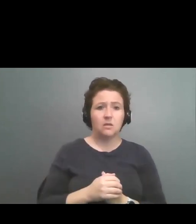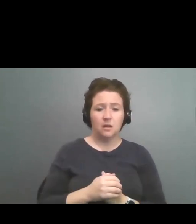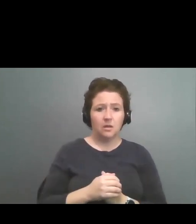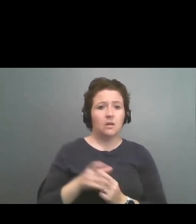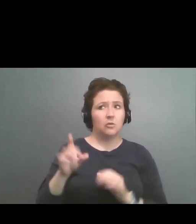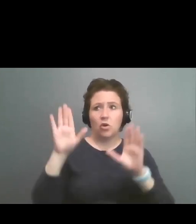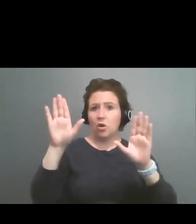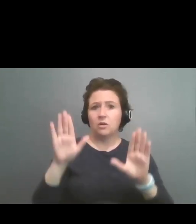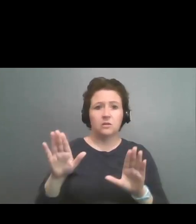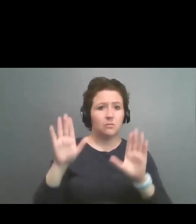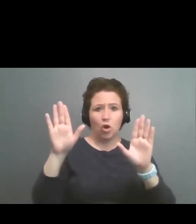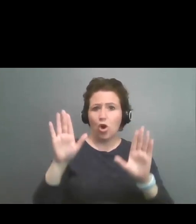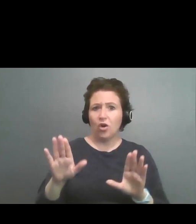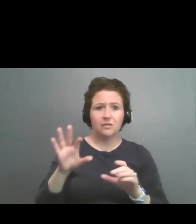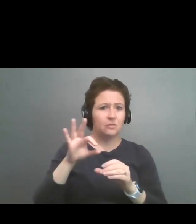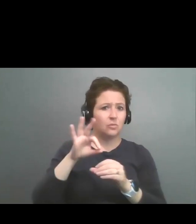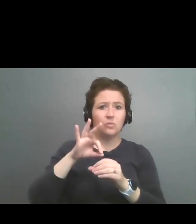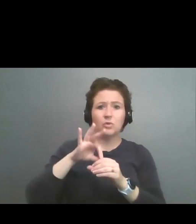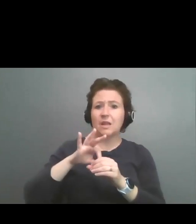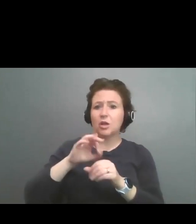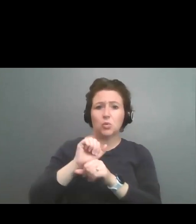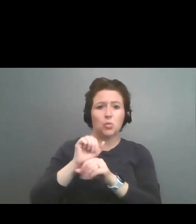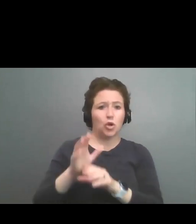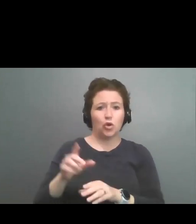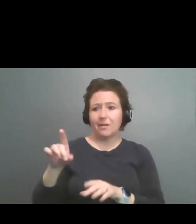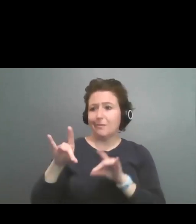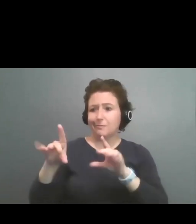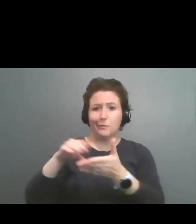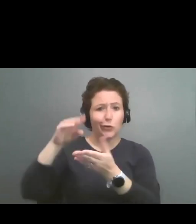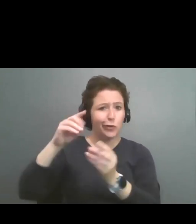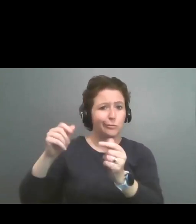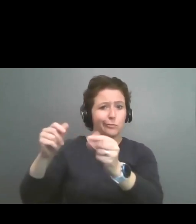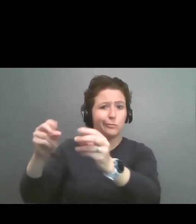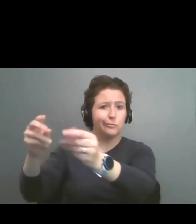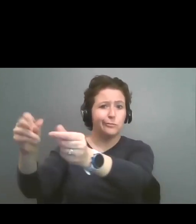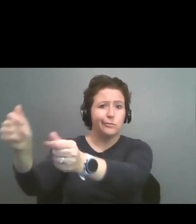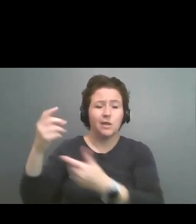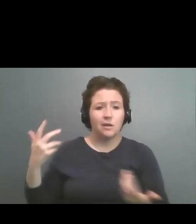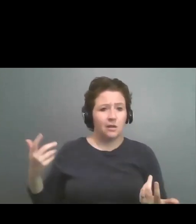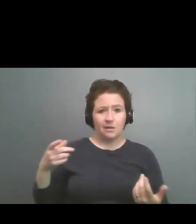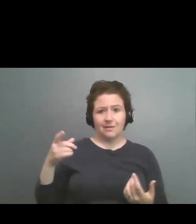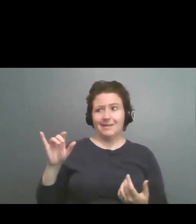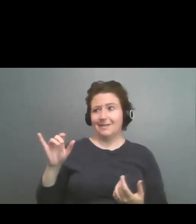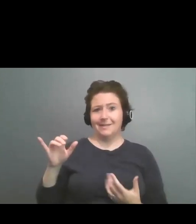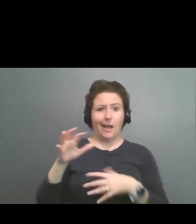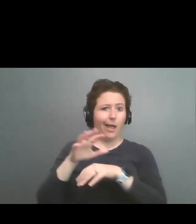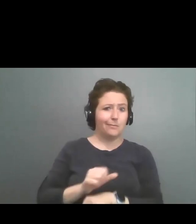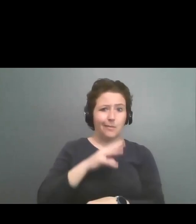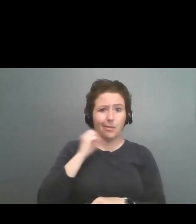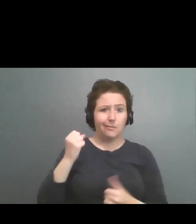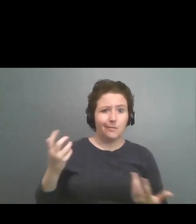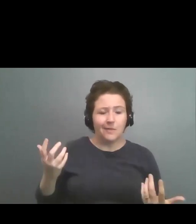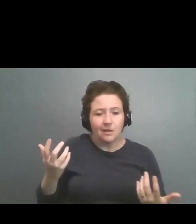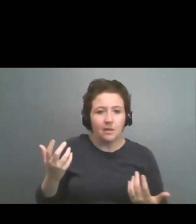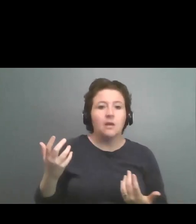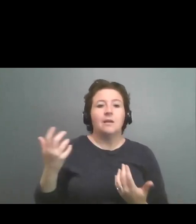They're great. They're great election judges. They pick up on it fast, like they've been doing it for years. I think some of